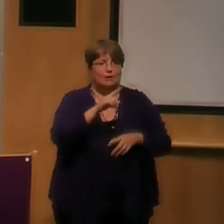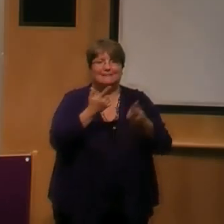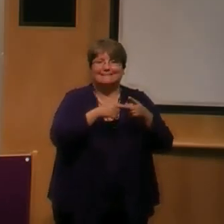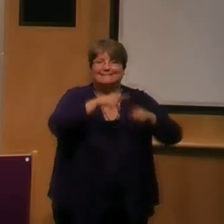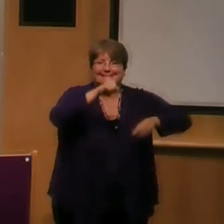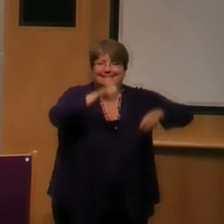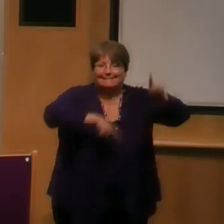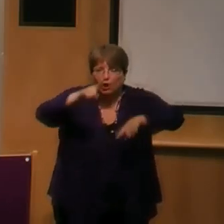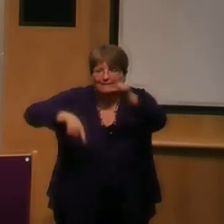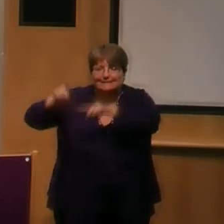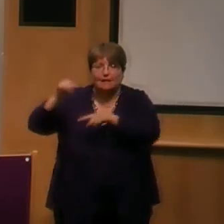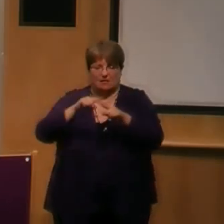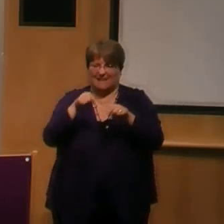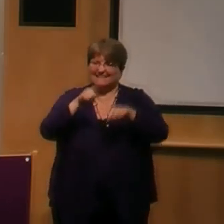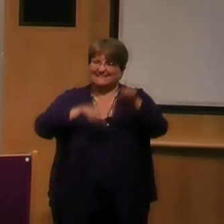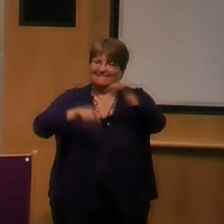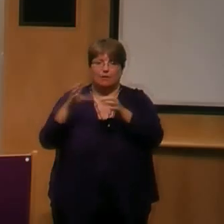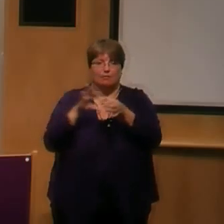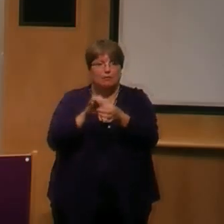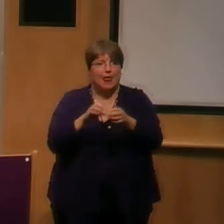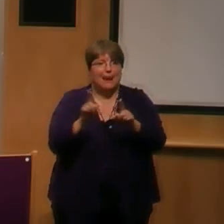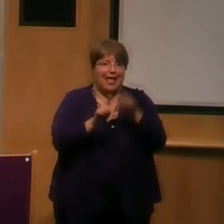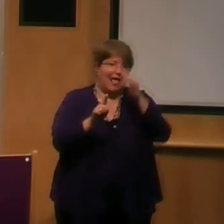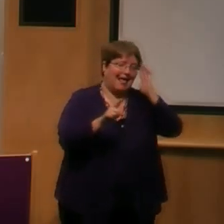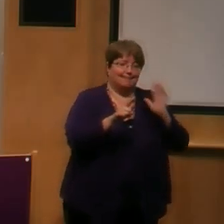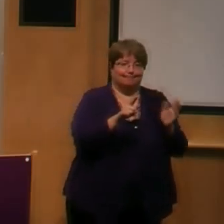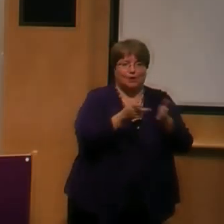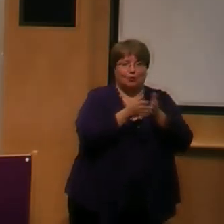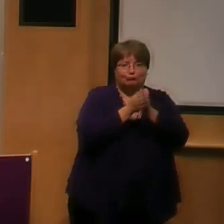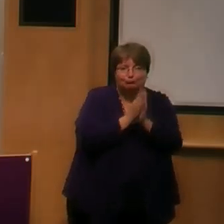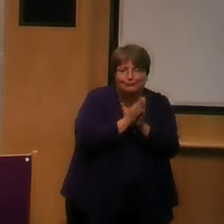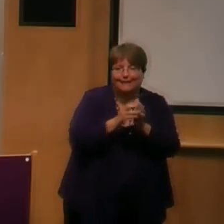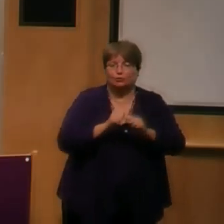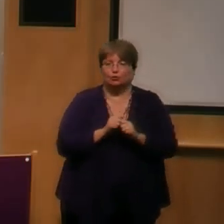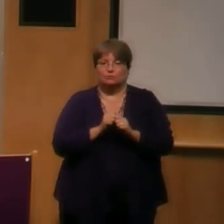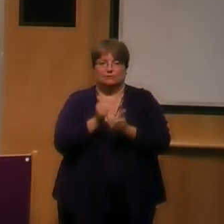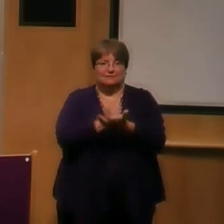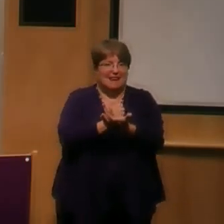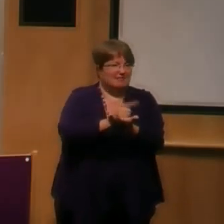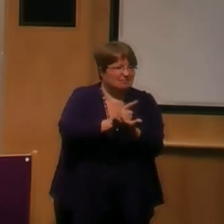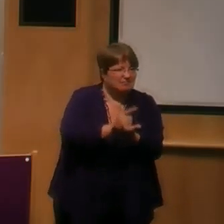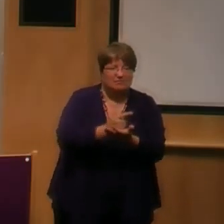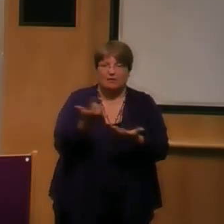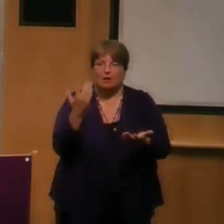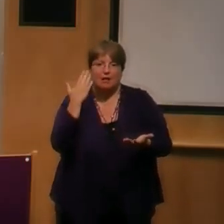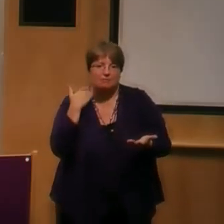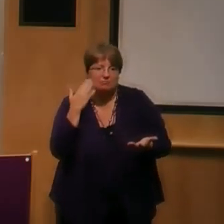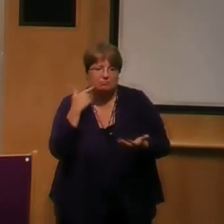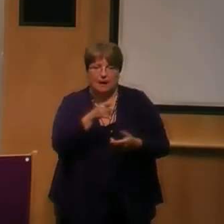interview covered diversity. And diversity is to cover religion,